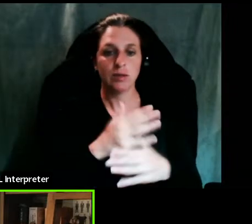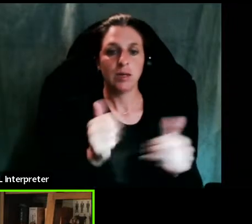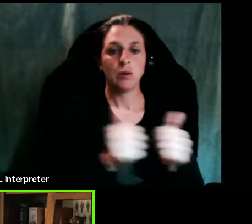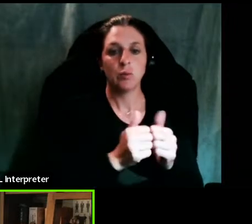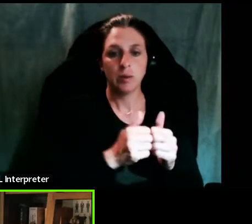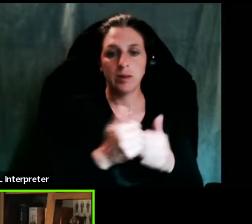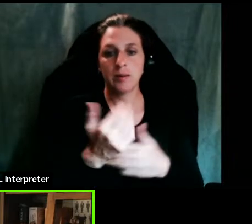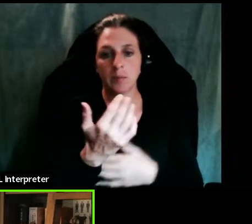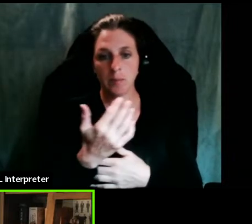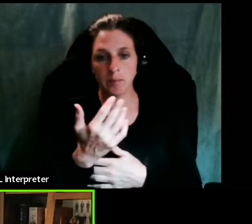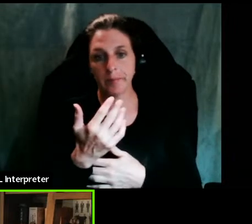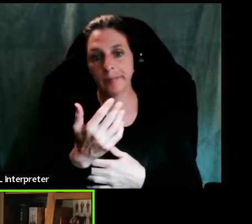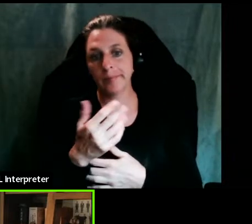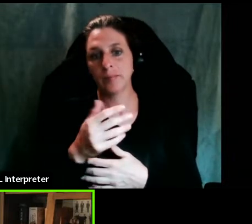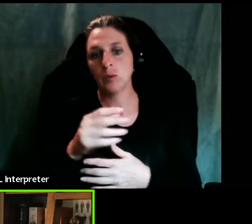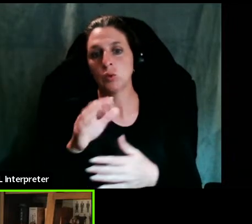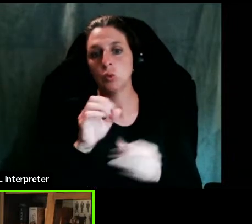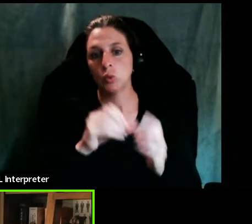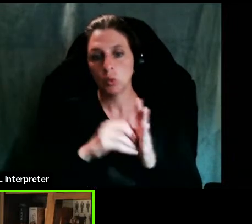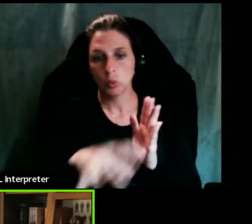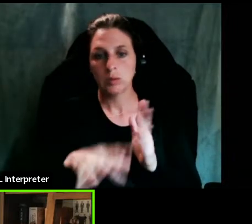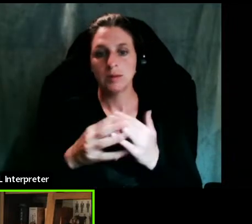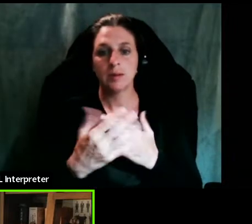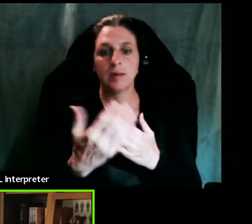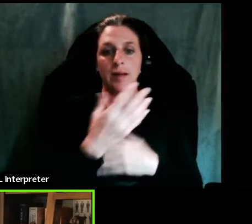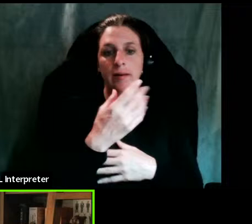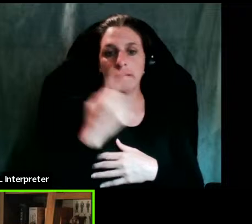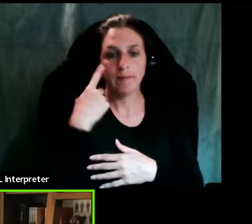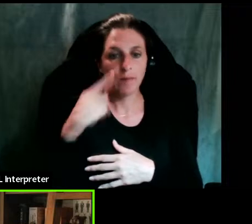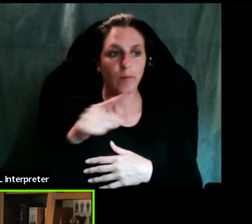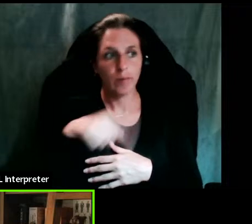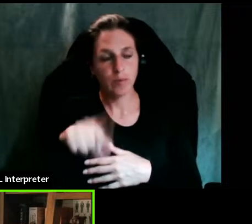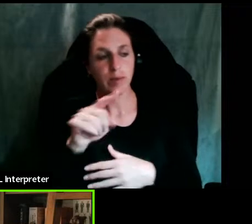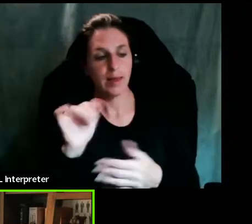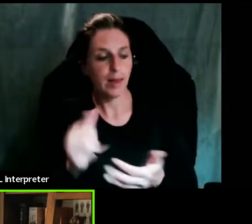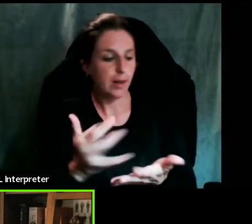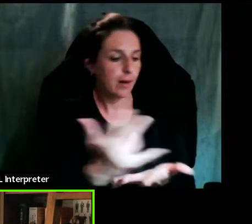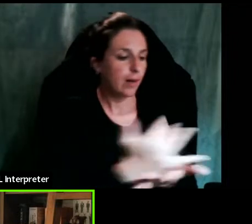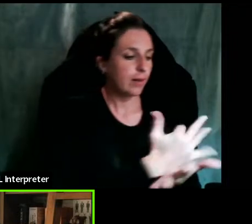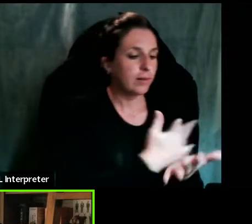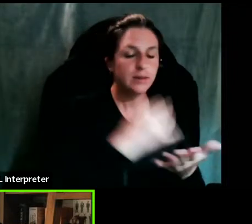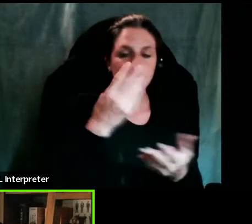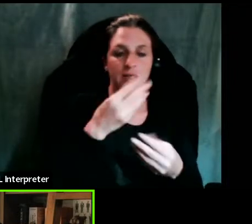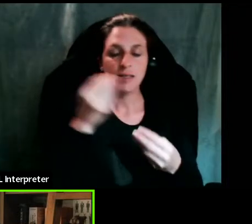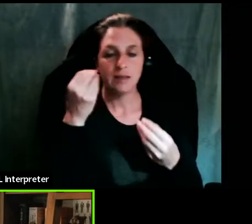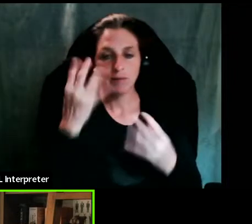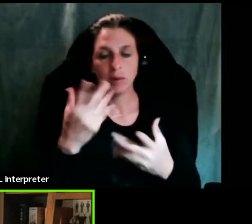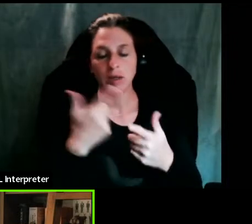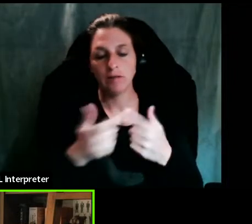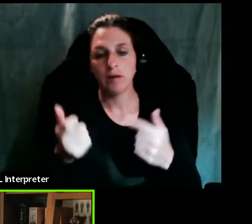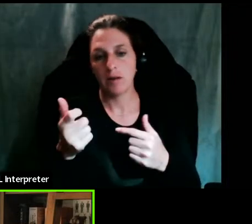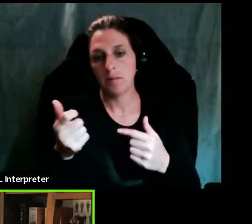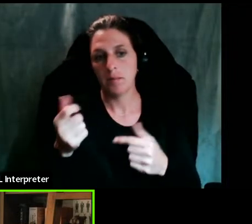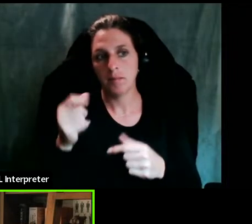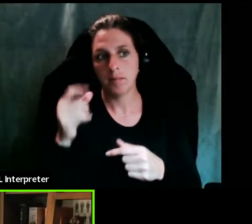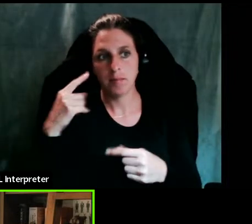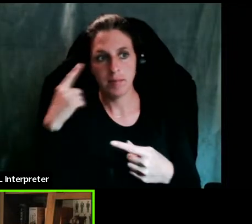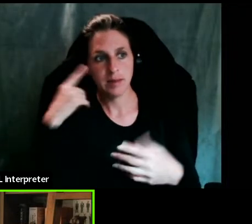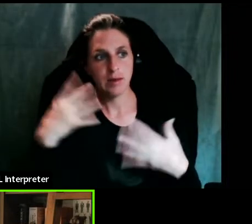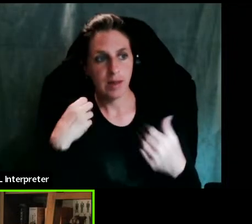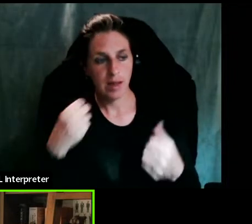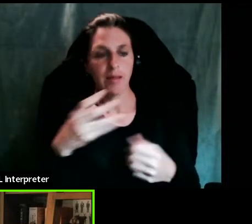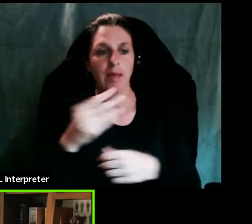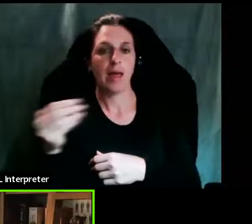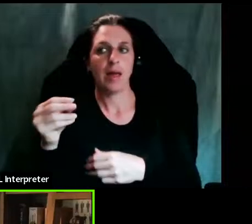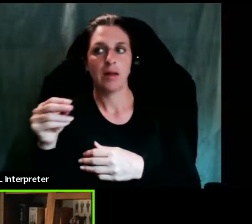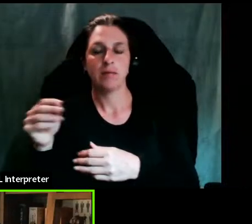so that they could collect information for mental health, as well as organizations that offer services. Spirit Week,